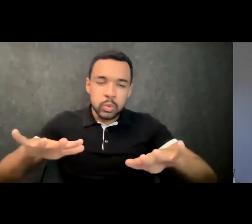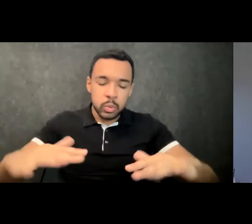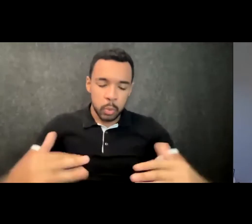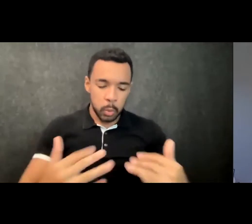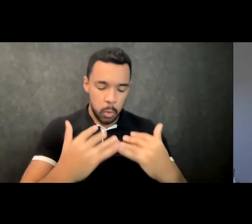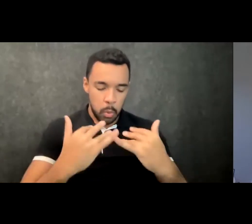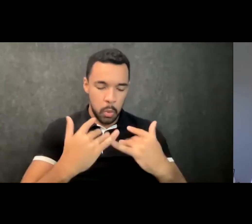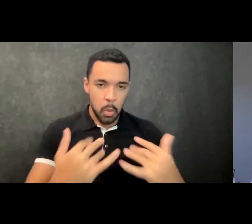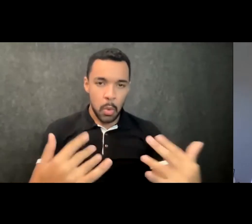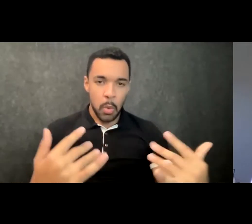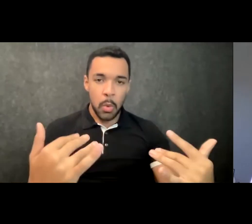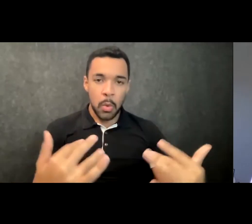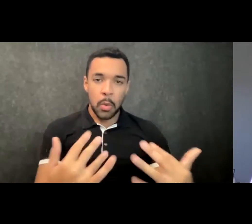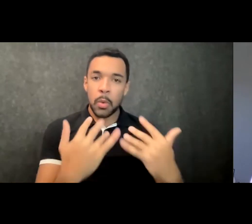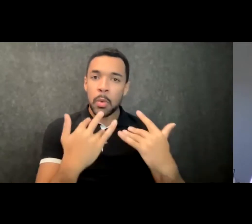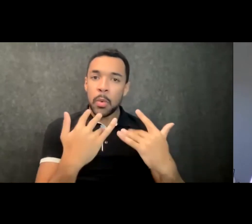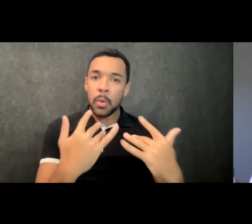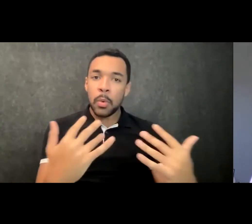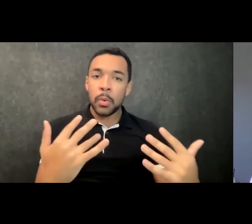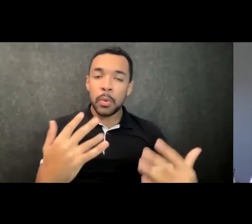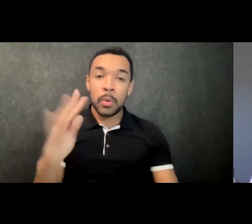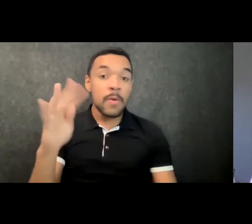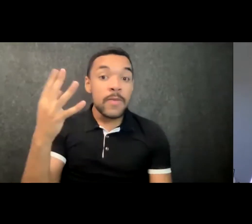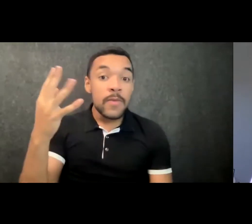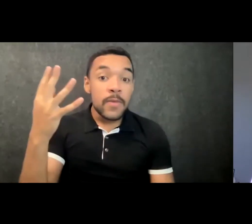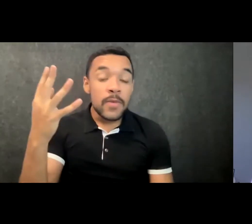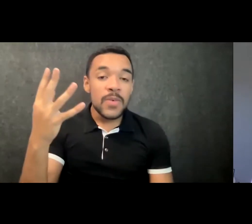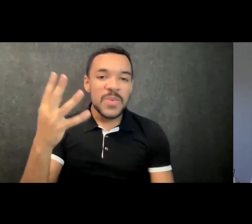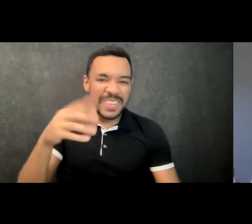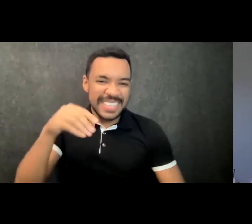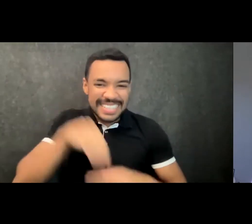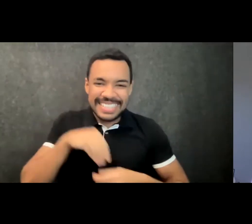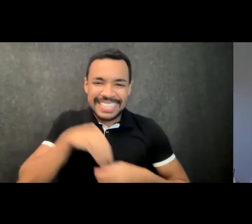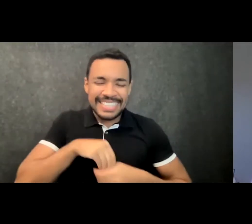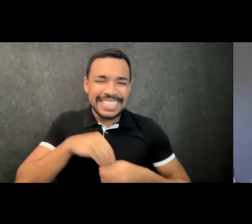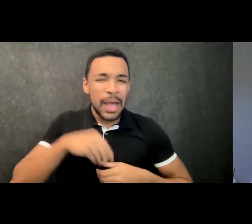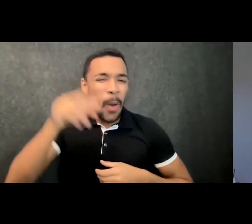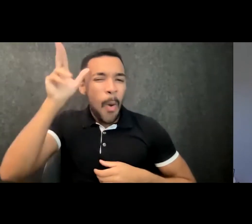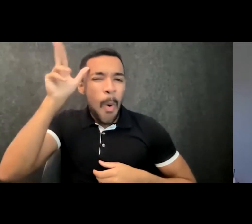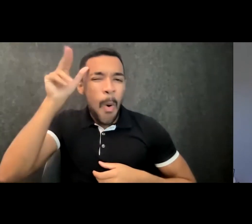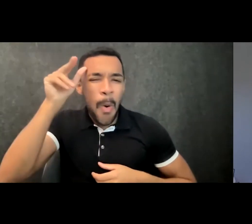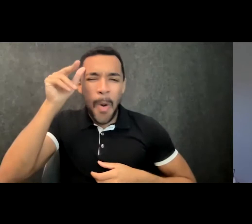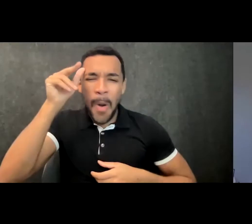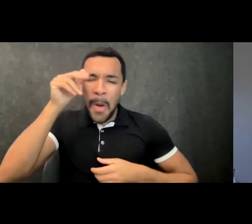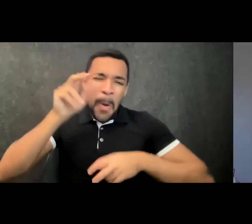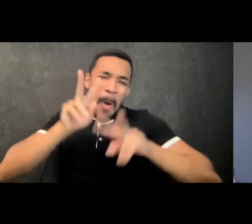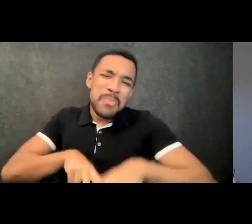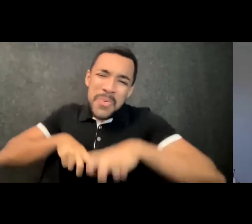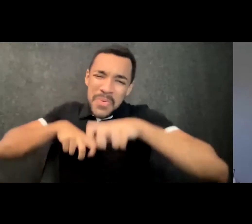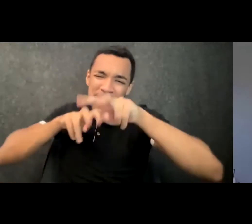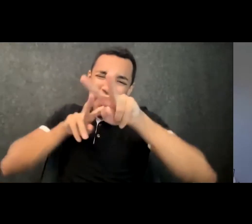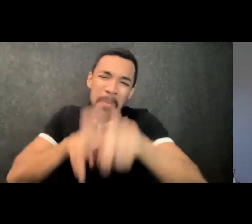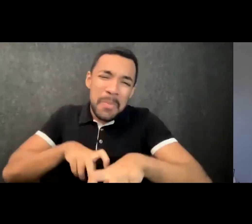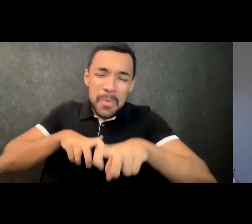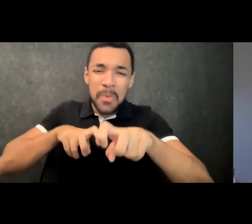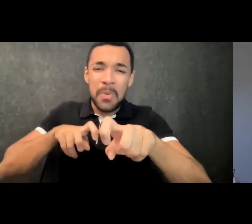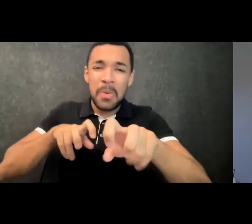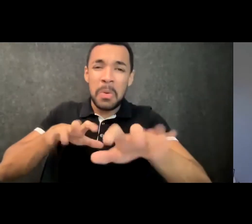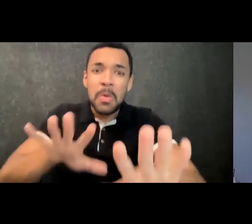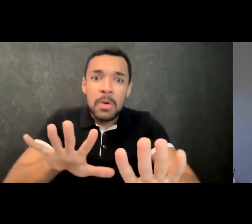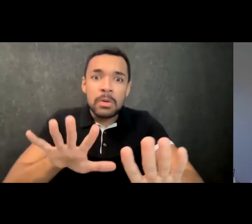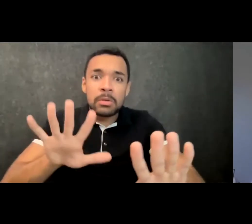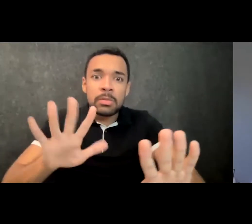4, the stallion in my chest wants to gallop. The heart in my chest wants to hide.